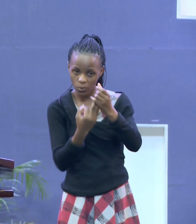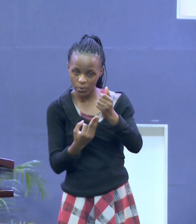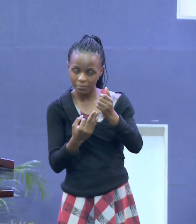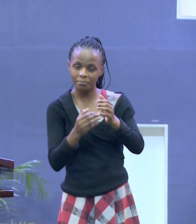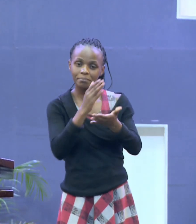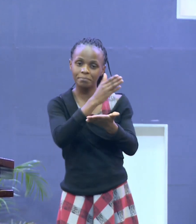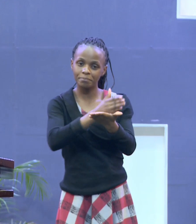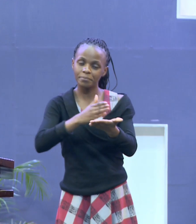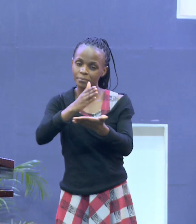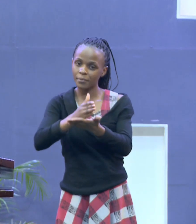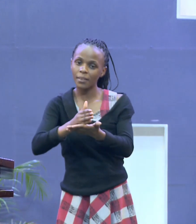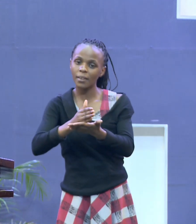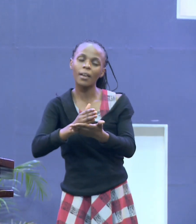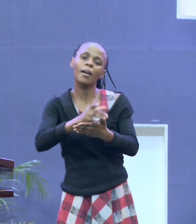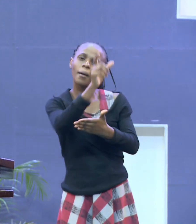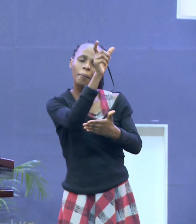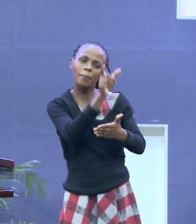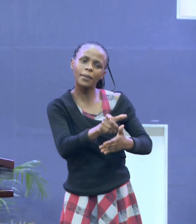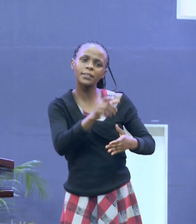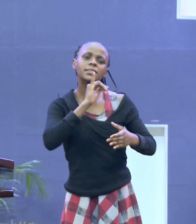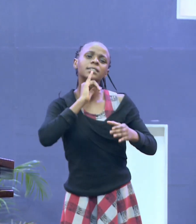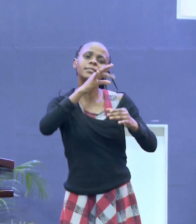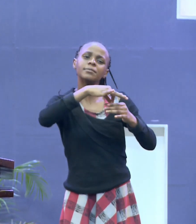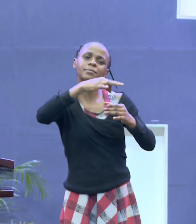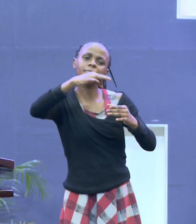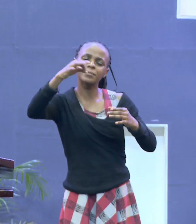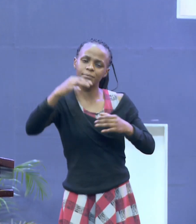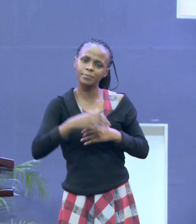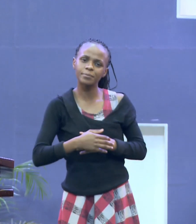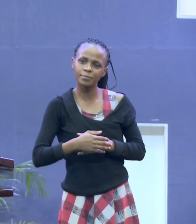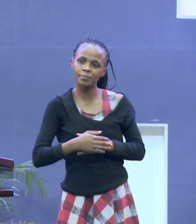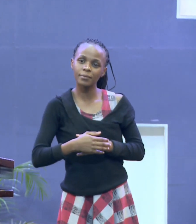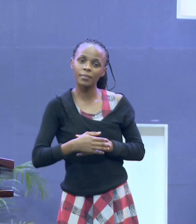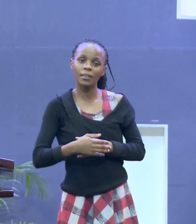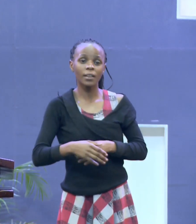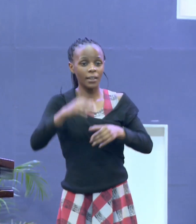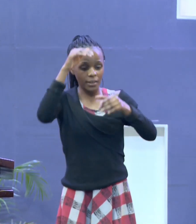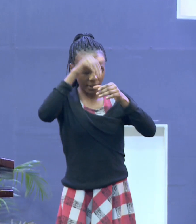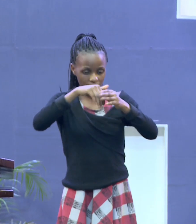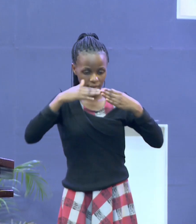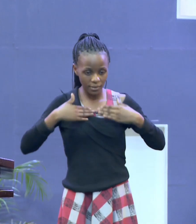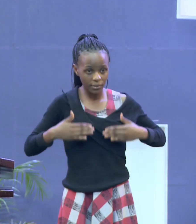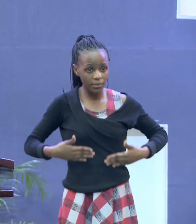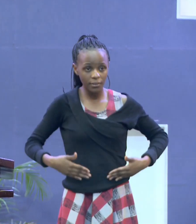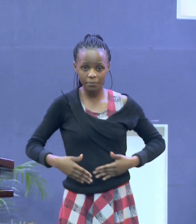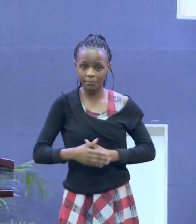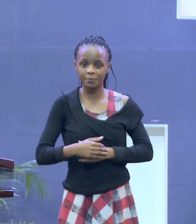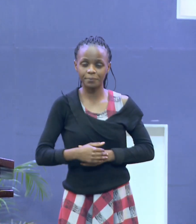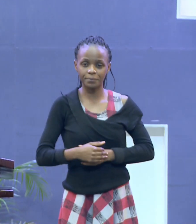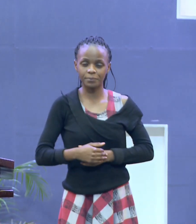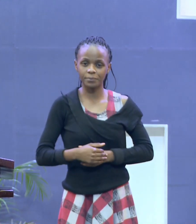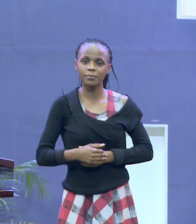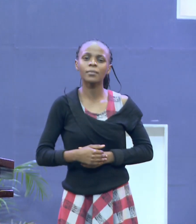parts. Omuntu moyo. Man is a spirit. Ogwamba domubiri. That is clothed with